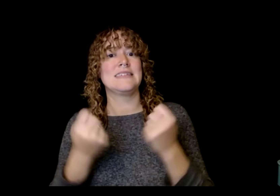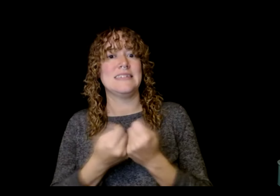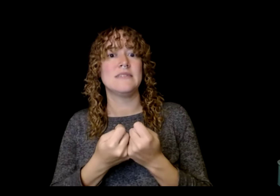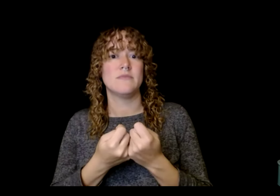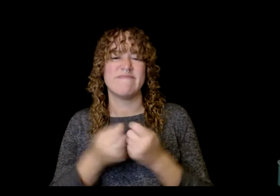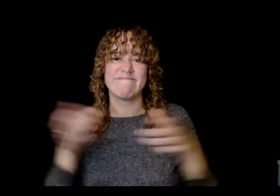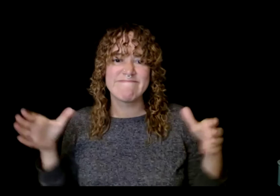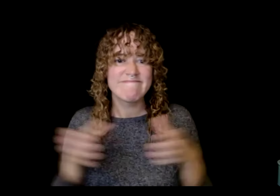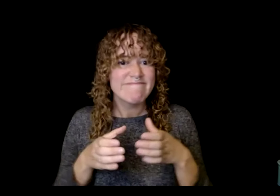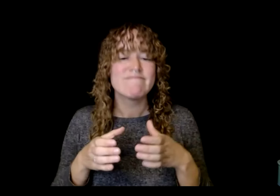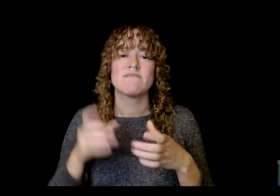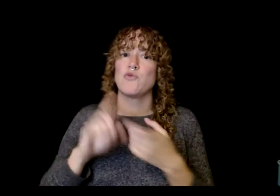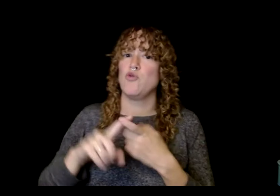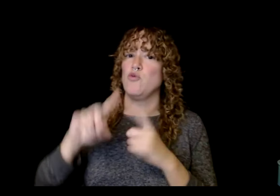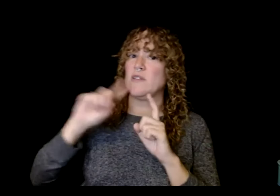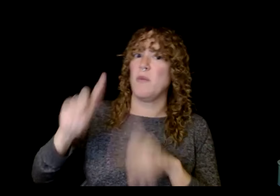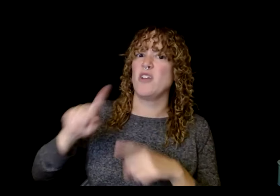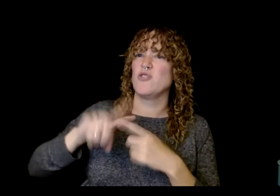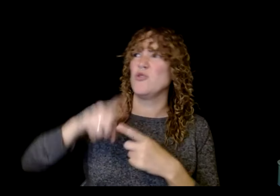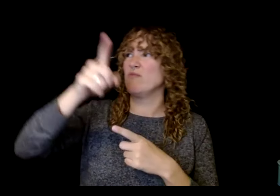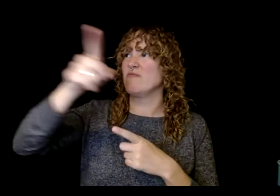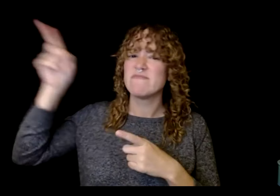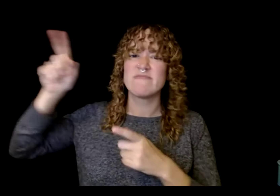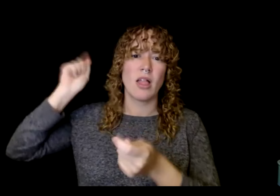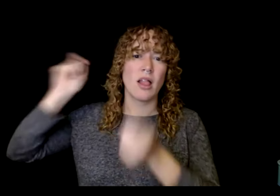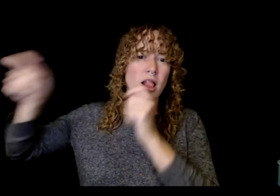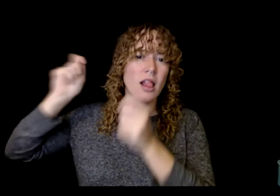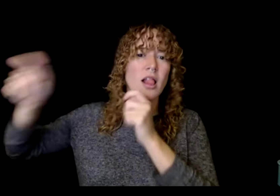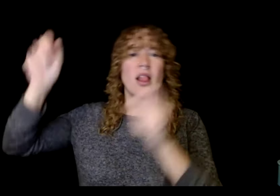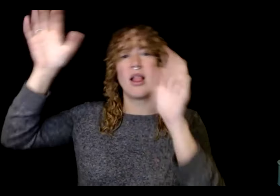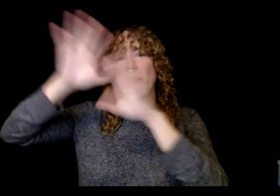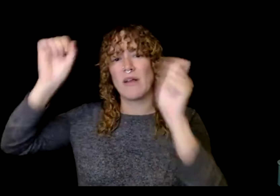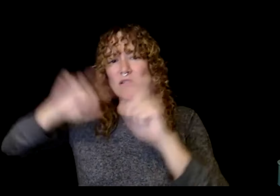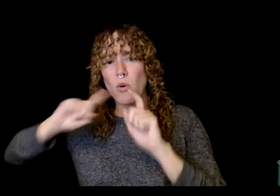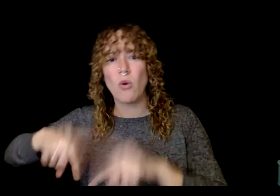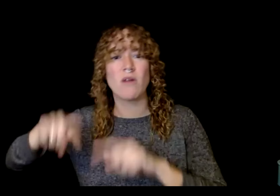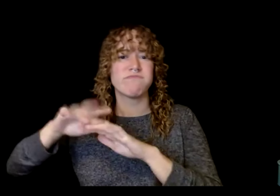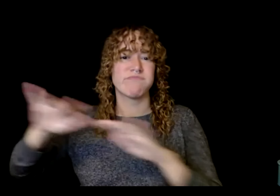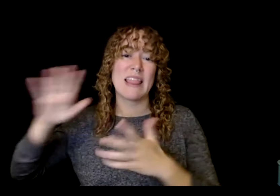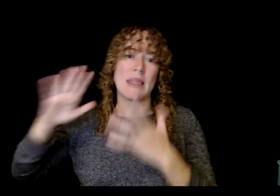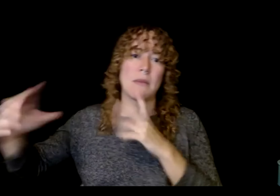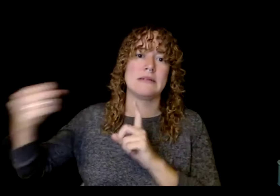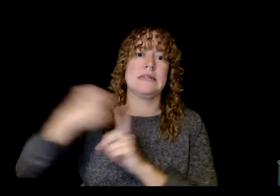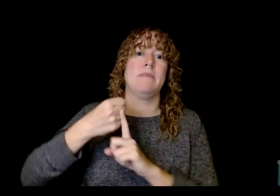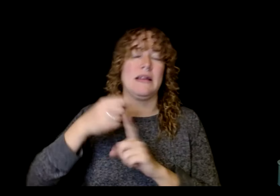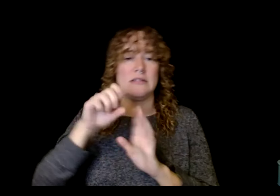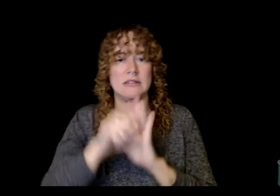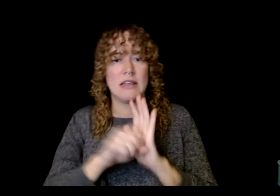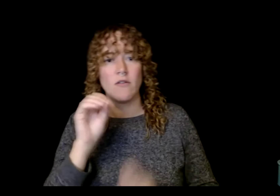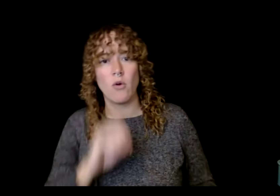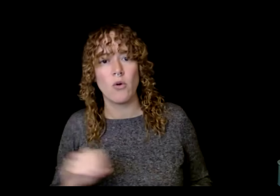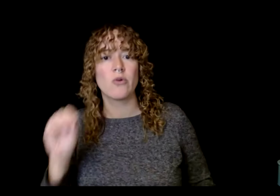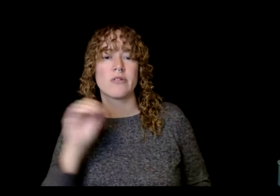to all of the changes and updates happening at the federal level that may have a potential to impact Oregon or the folks who